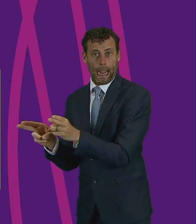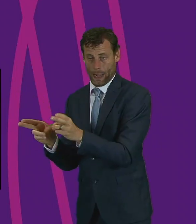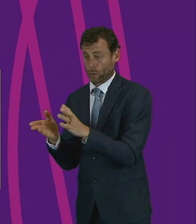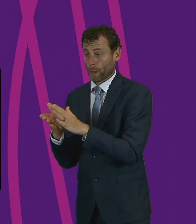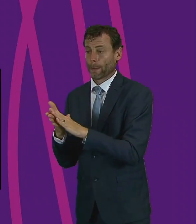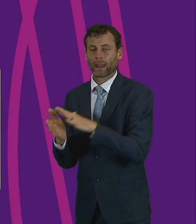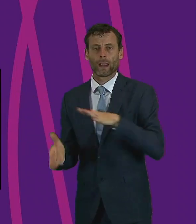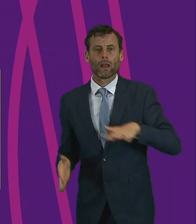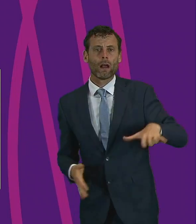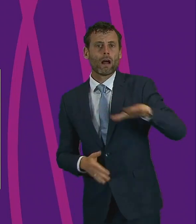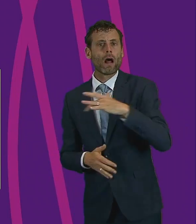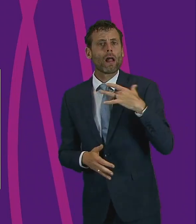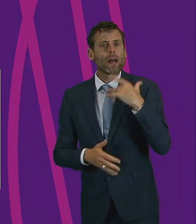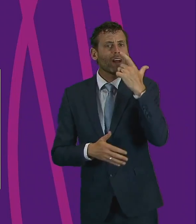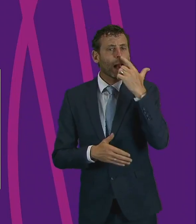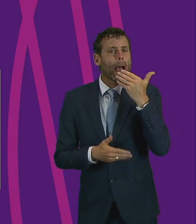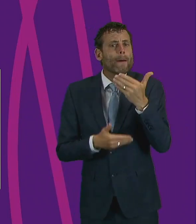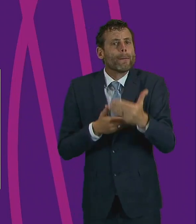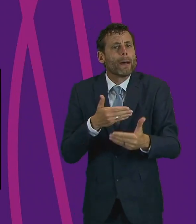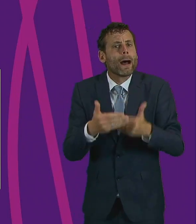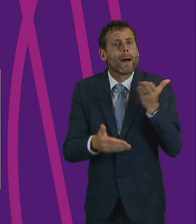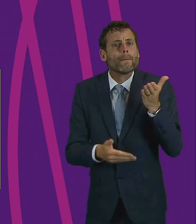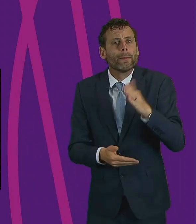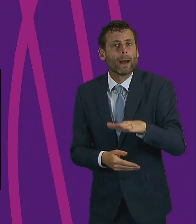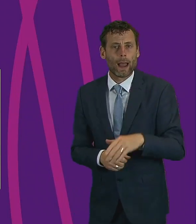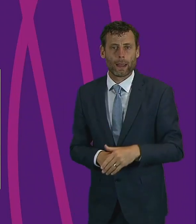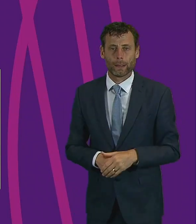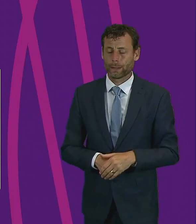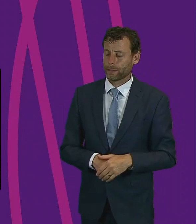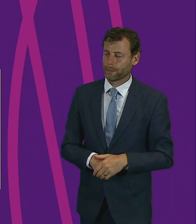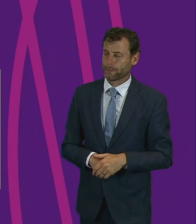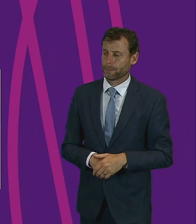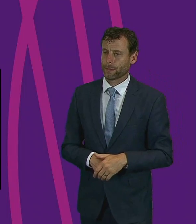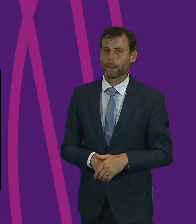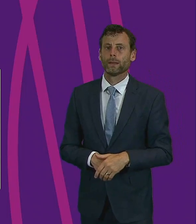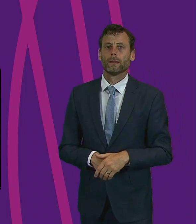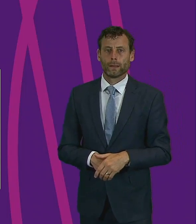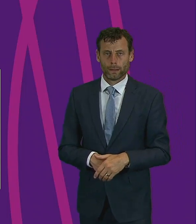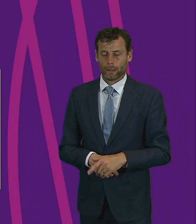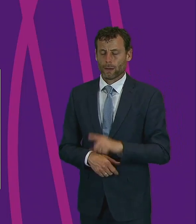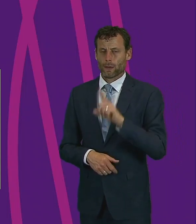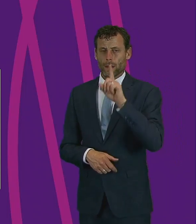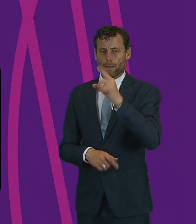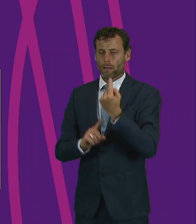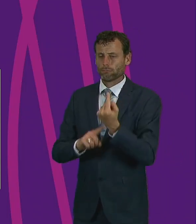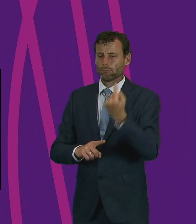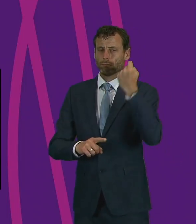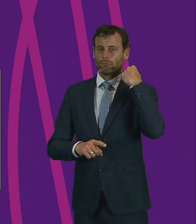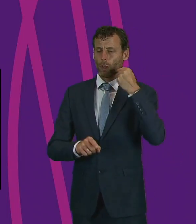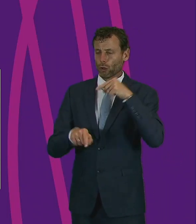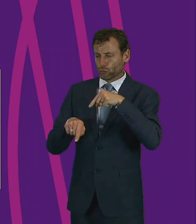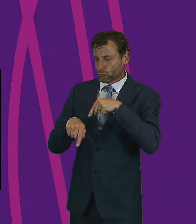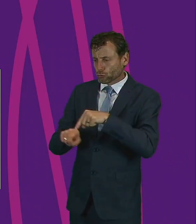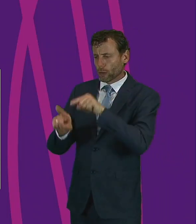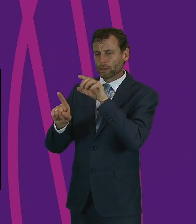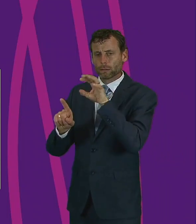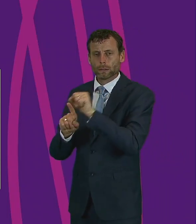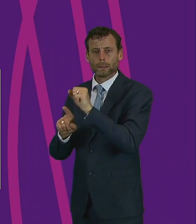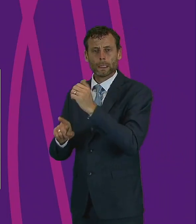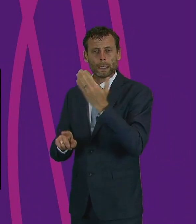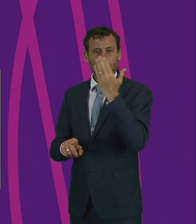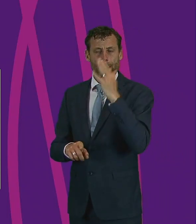However, recent developments have shaken public trust in previous contact tracing operations, no more